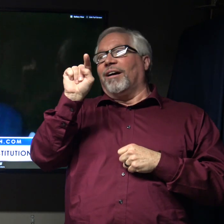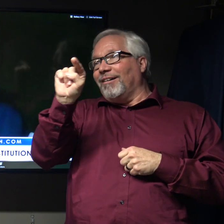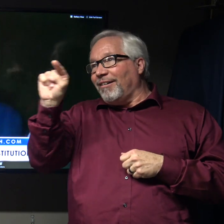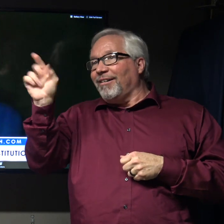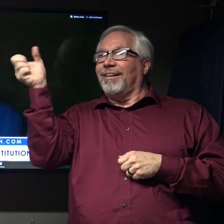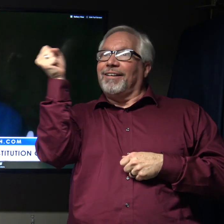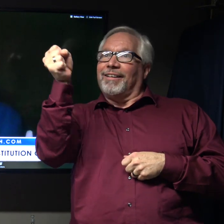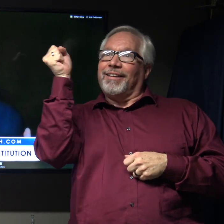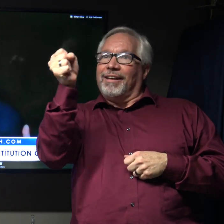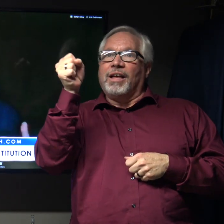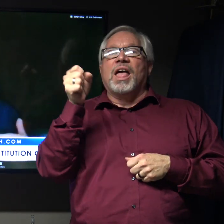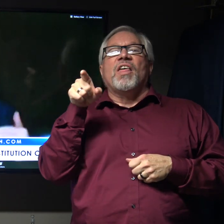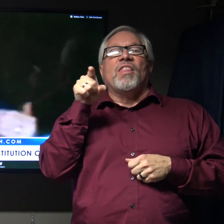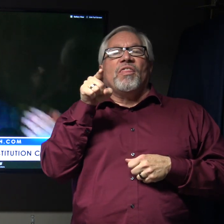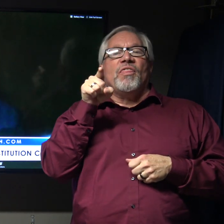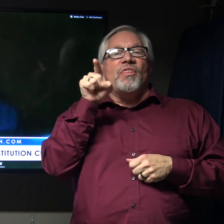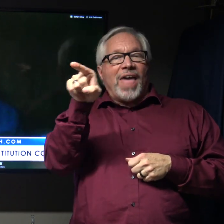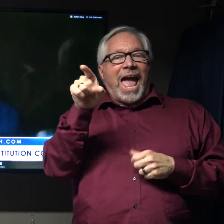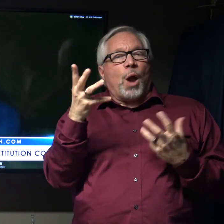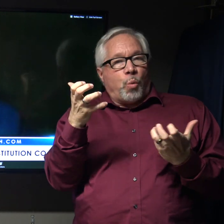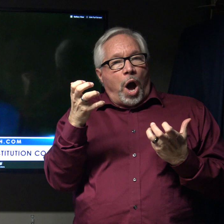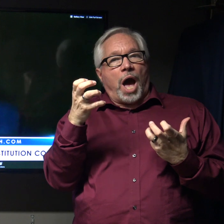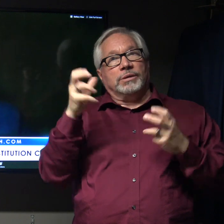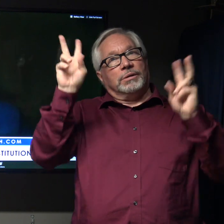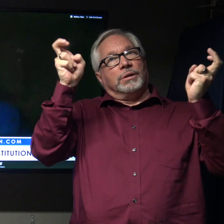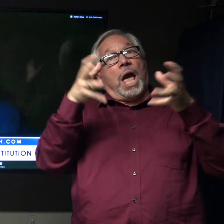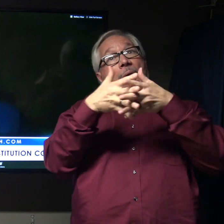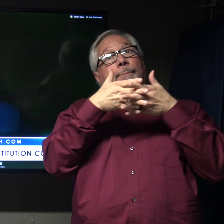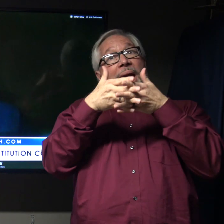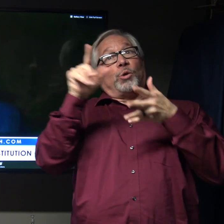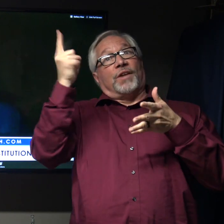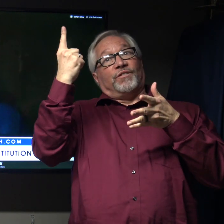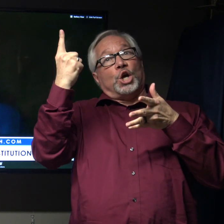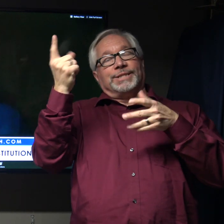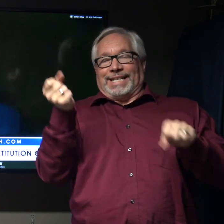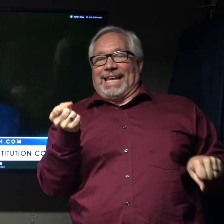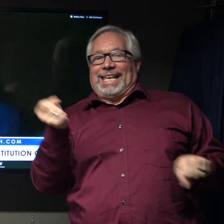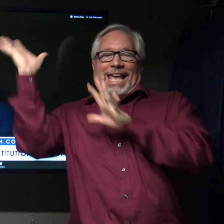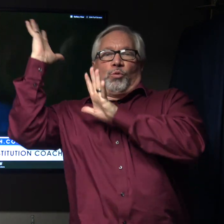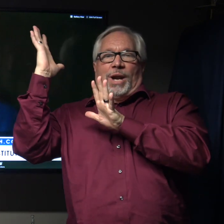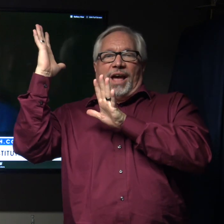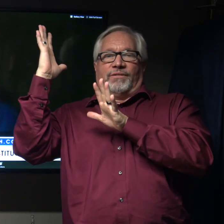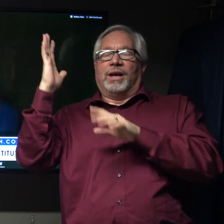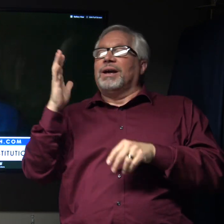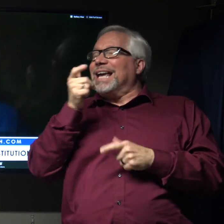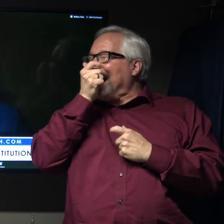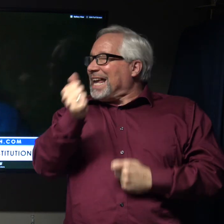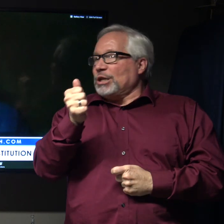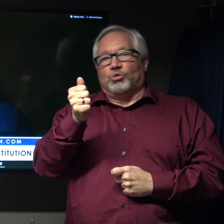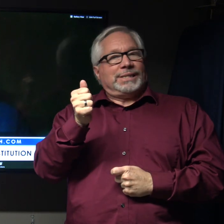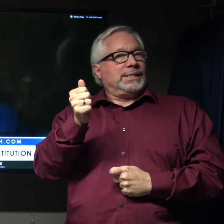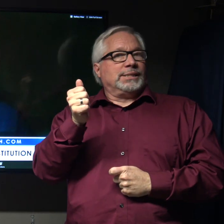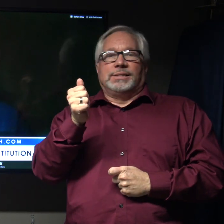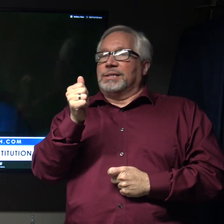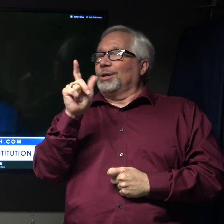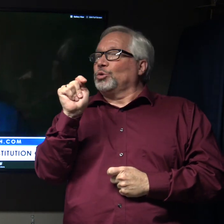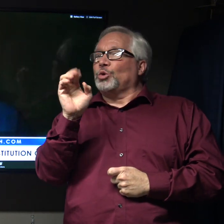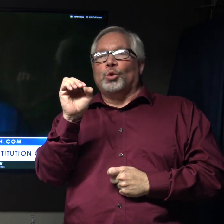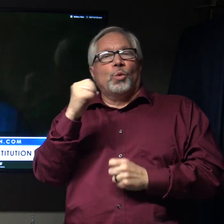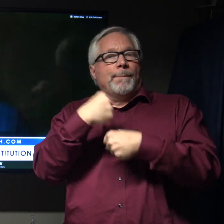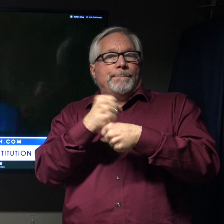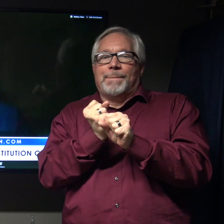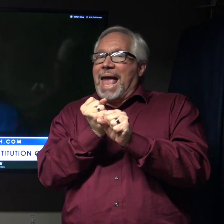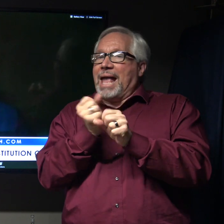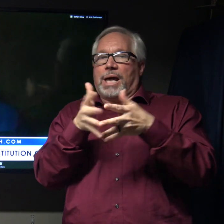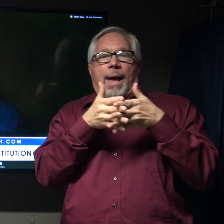thing, they want to get rid of the America First slogans because they're not about making America first. They will undermine everything that Trump has done